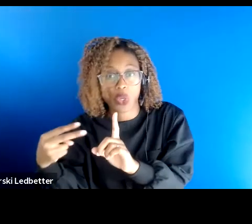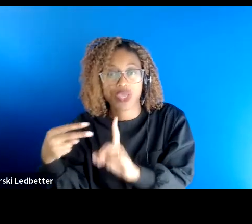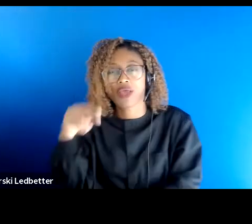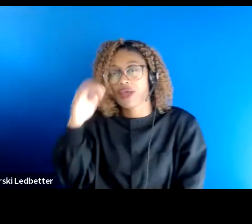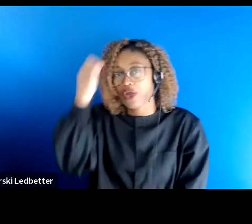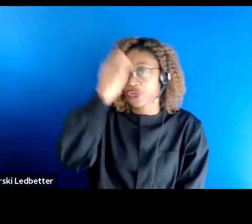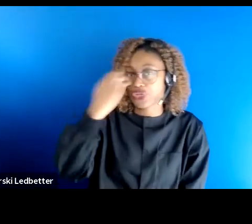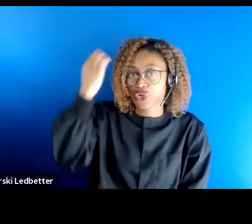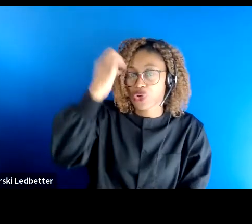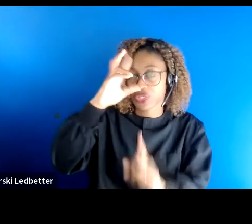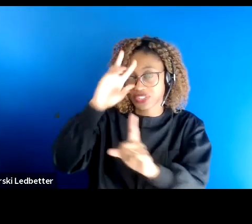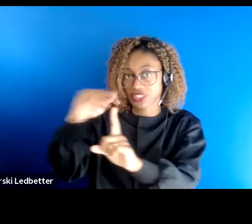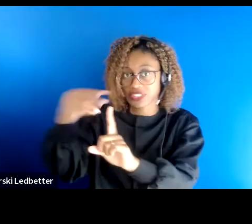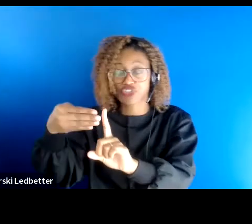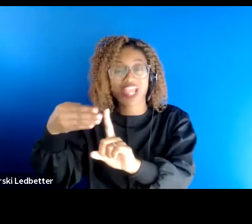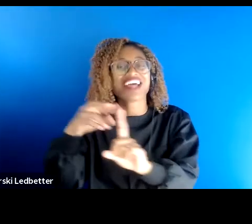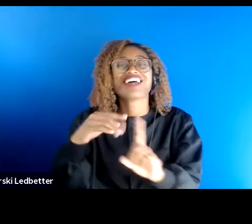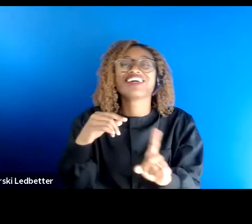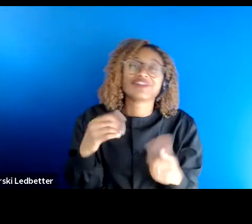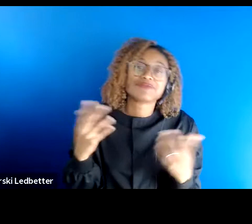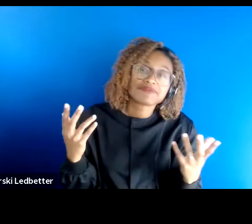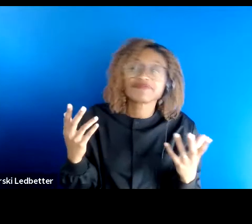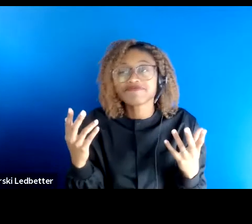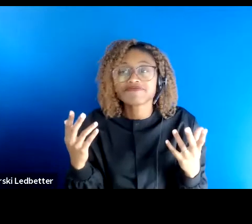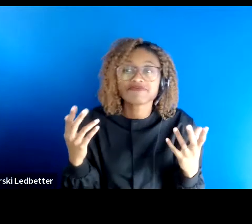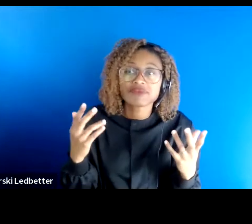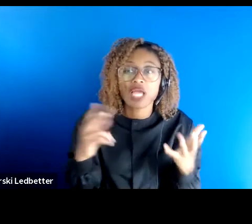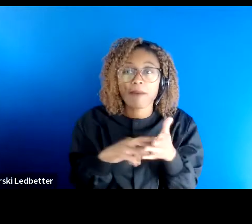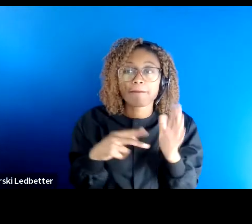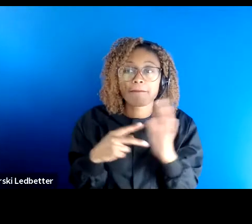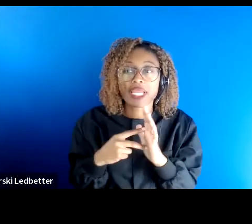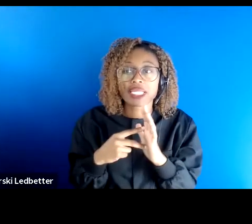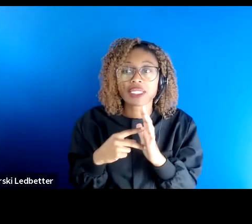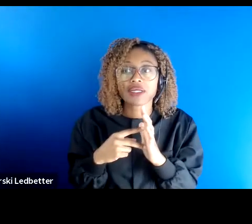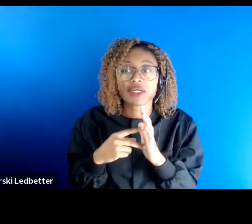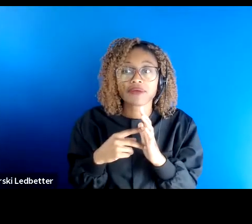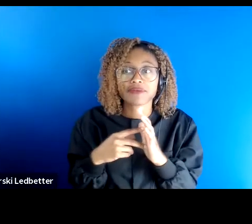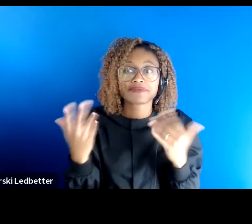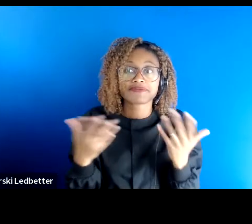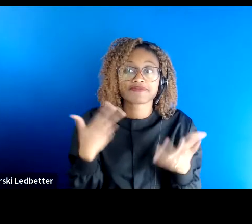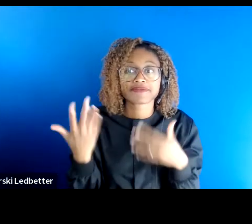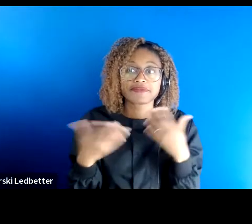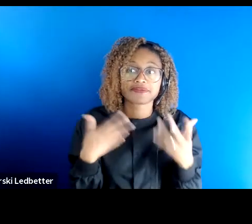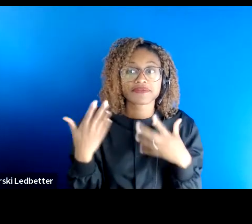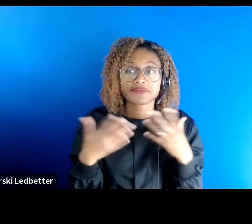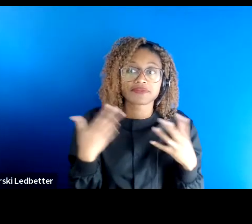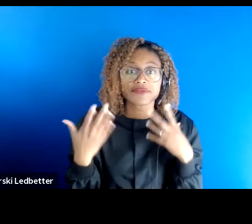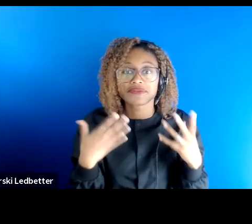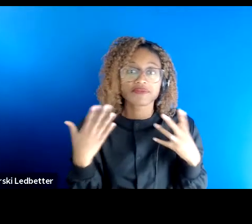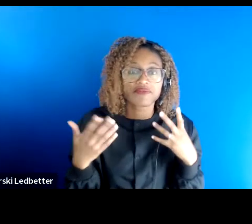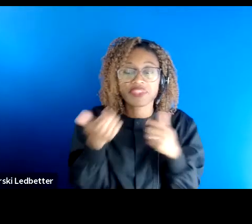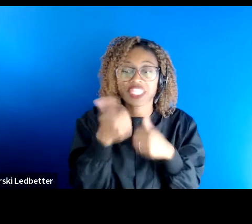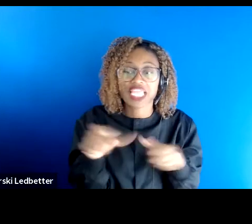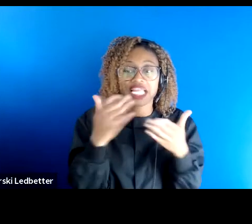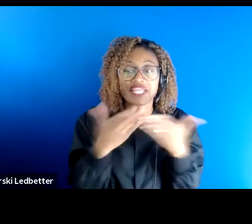is a term that means anything that is sort of um, uh, anything